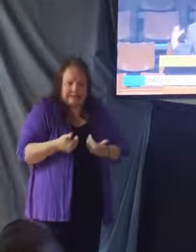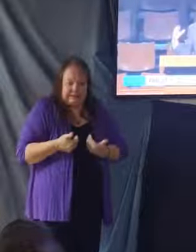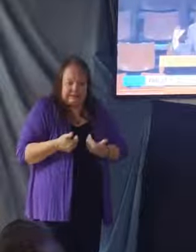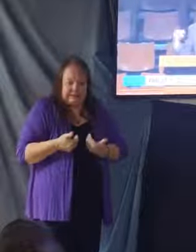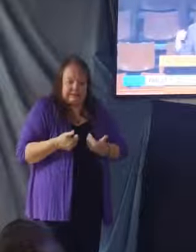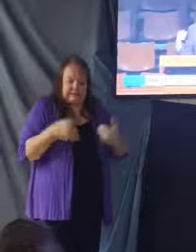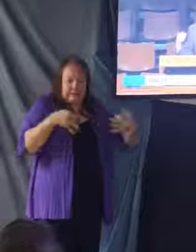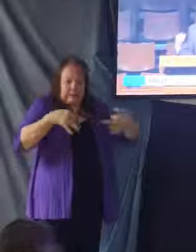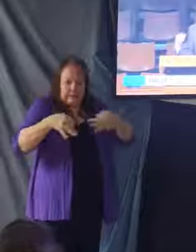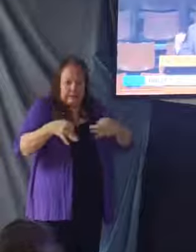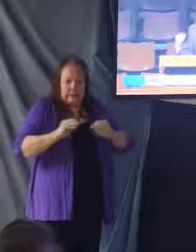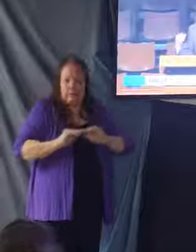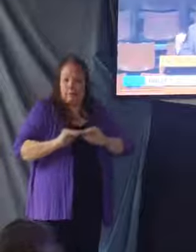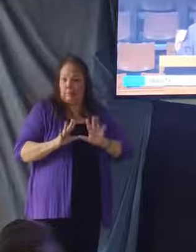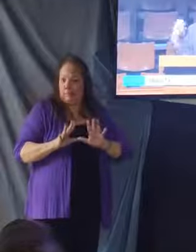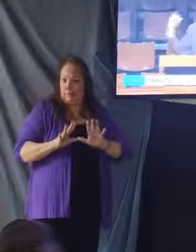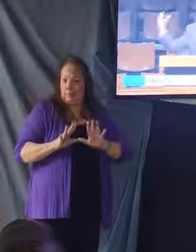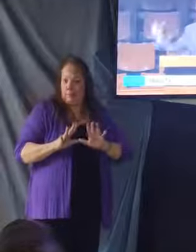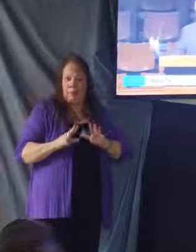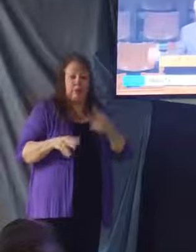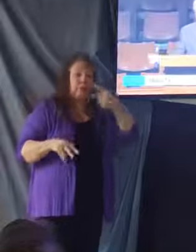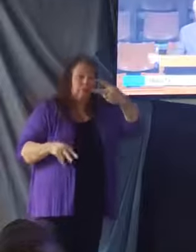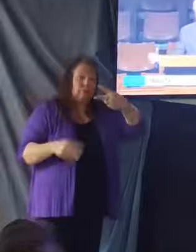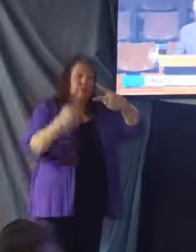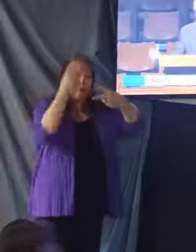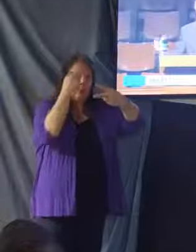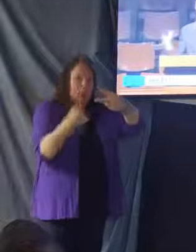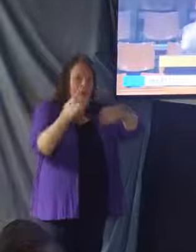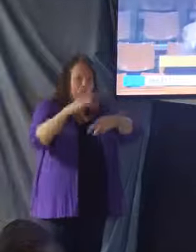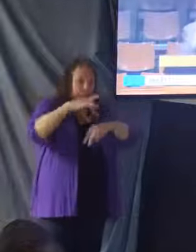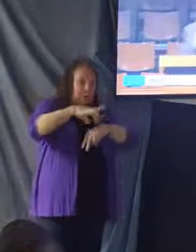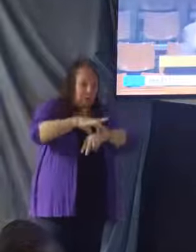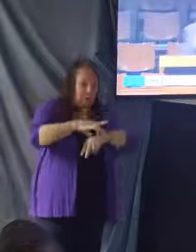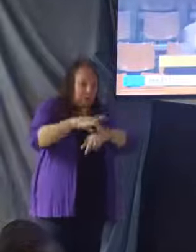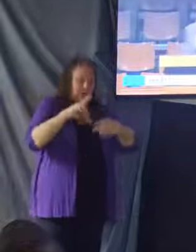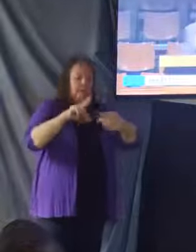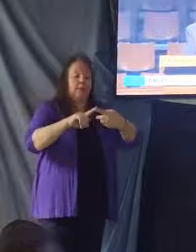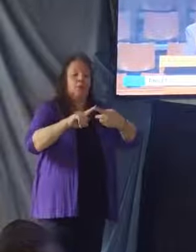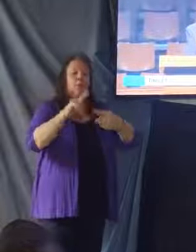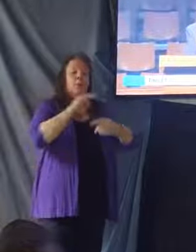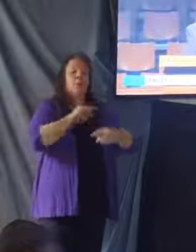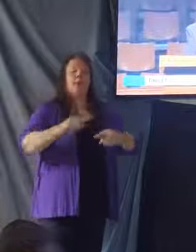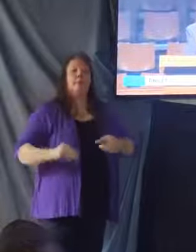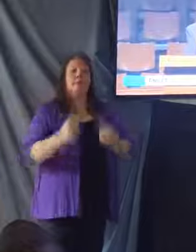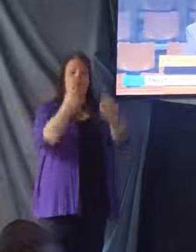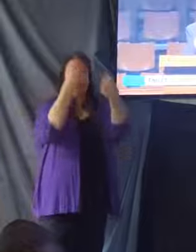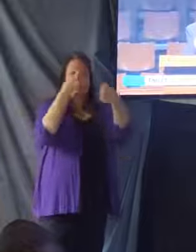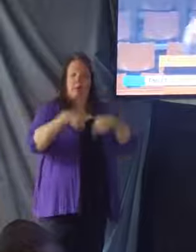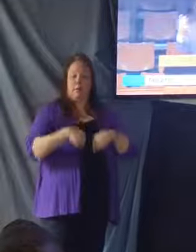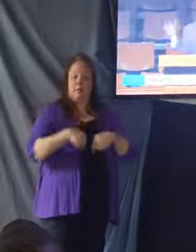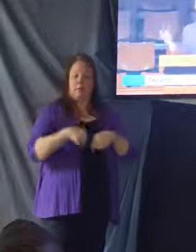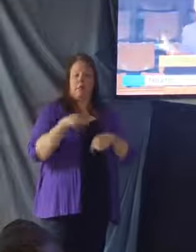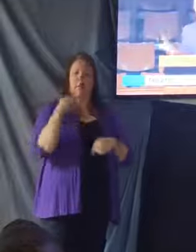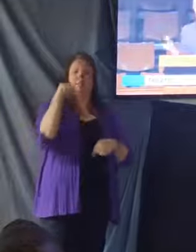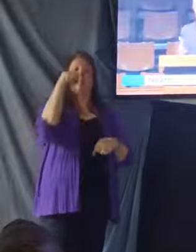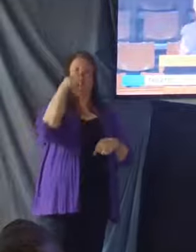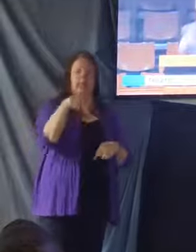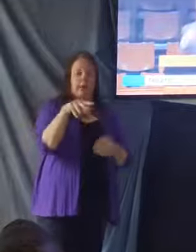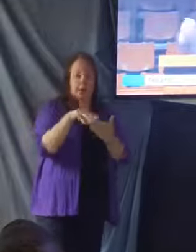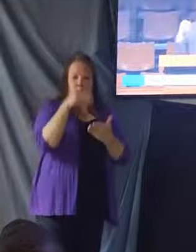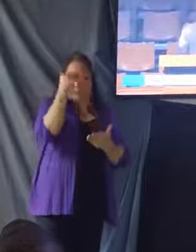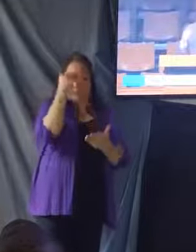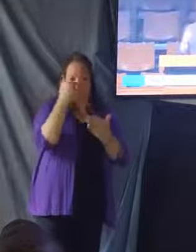and clarify that there would be two comings to earth. It just talked about when the Messiah would come. Later revelation